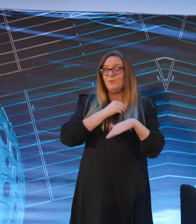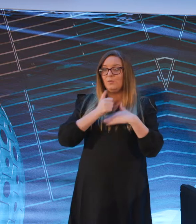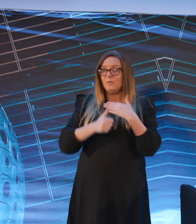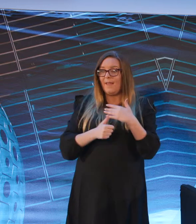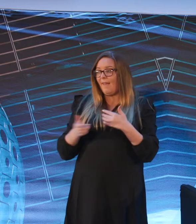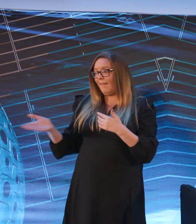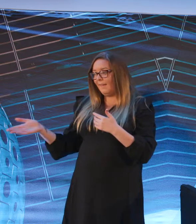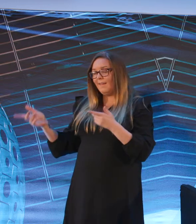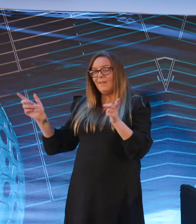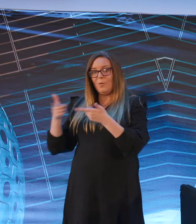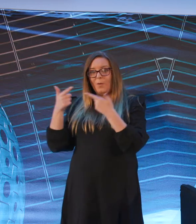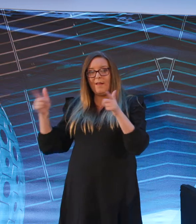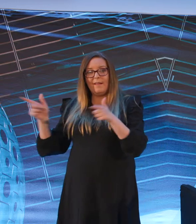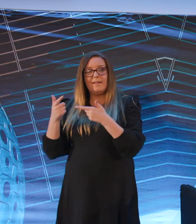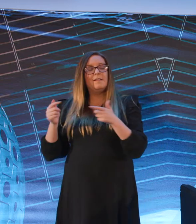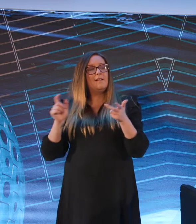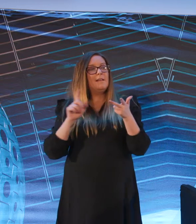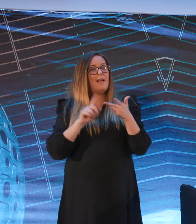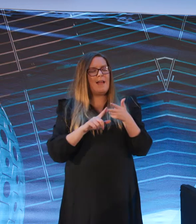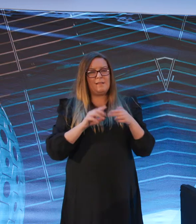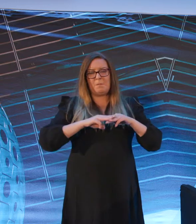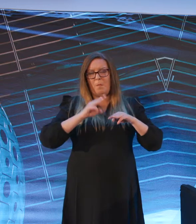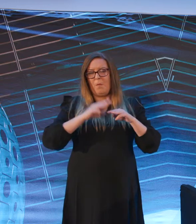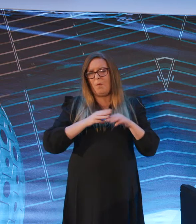and there's more student engagement to come.